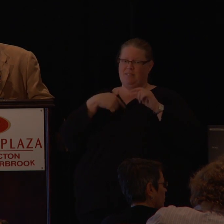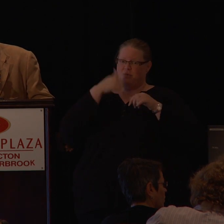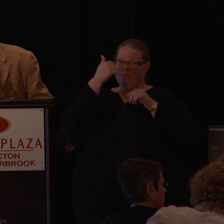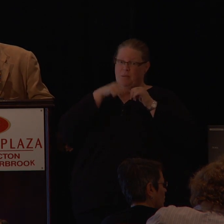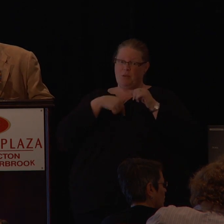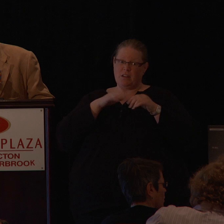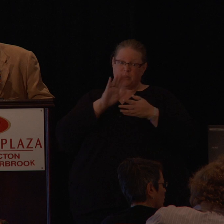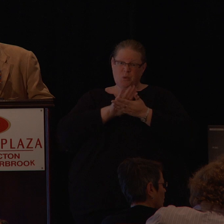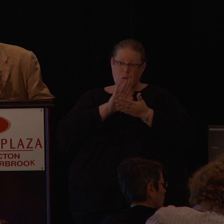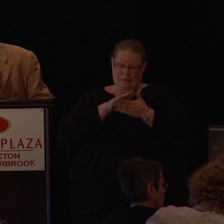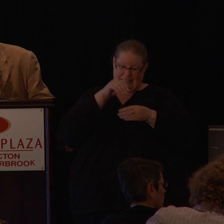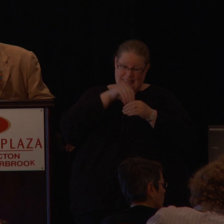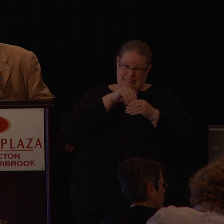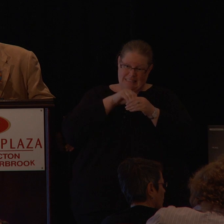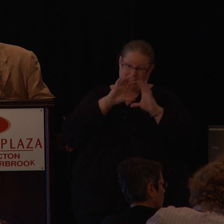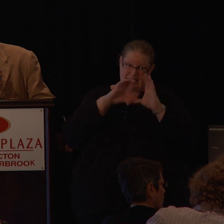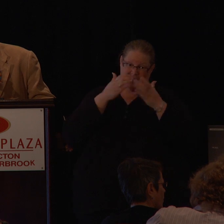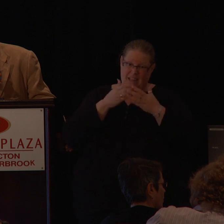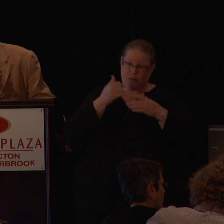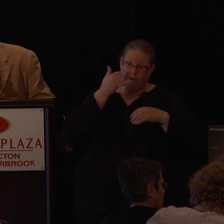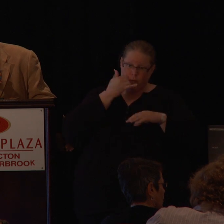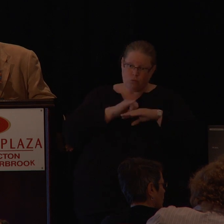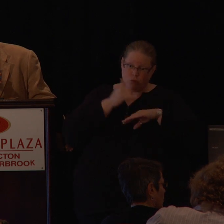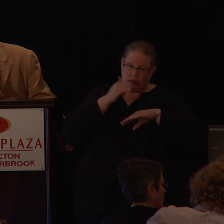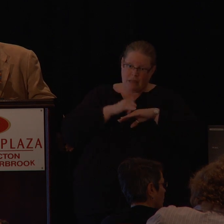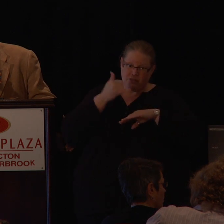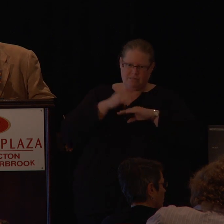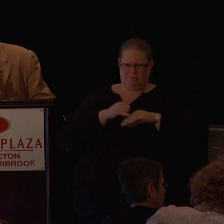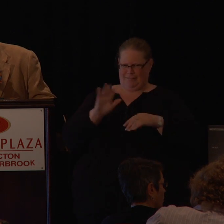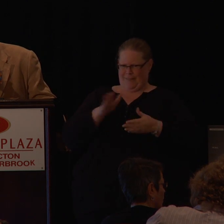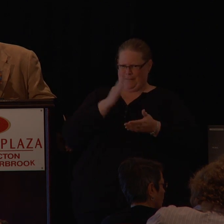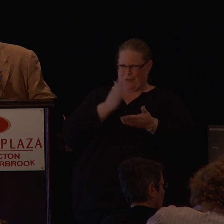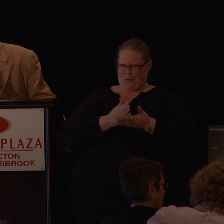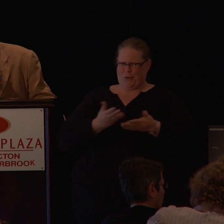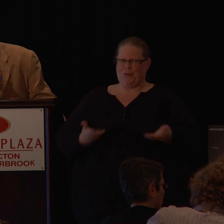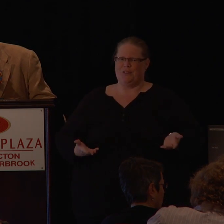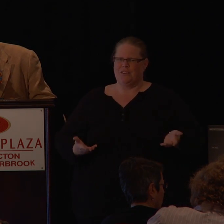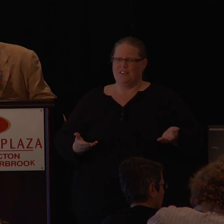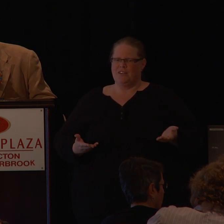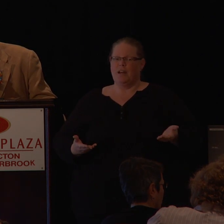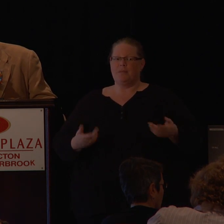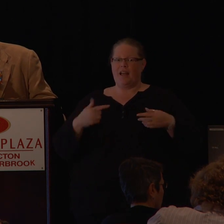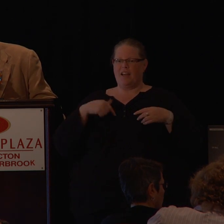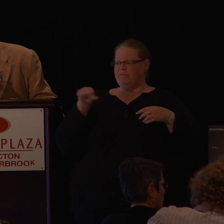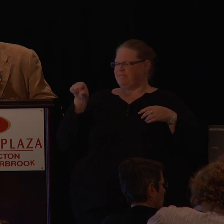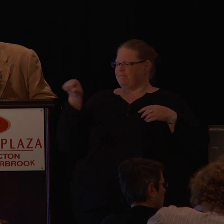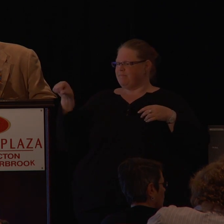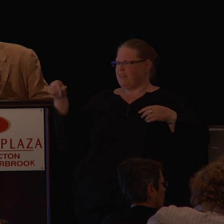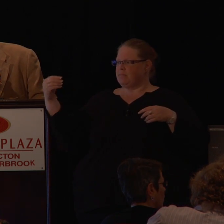school, there were no telephones ringing in the classroom. Sure, there was intercoms